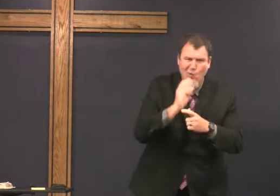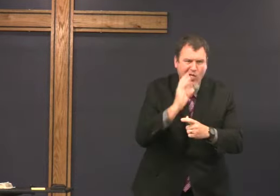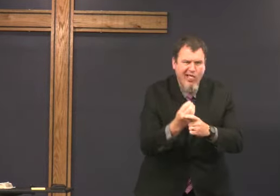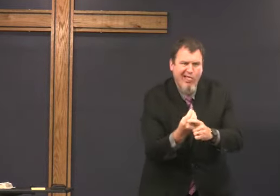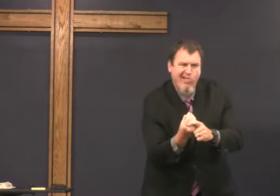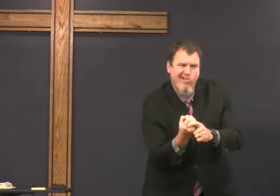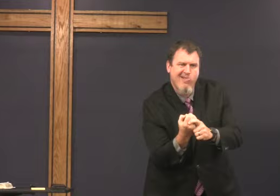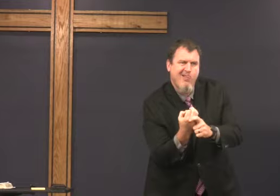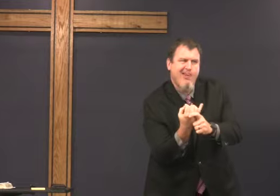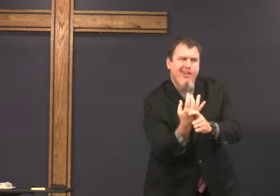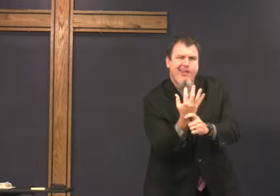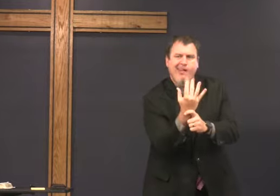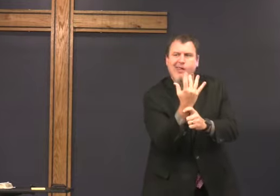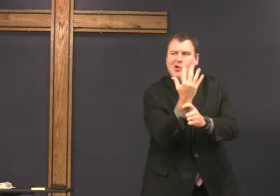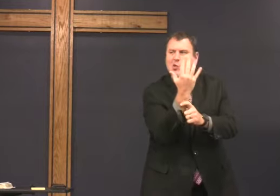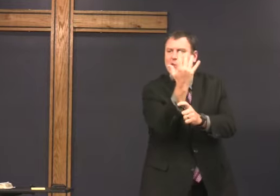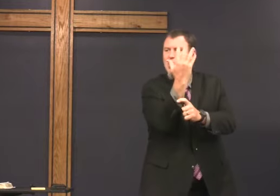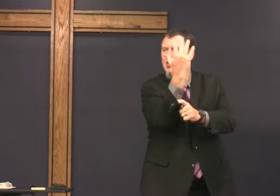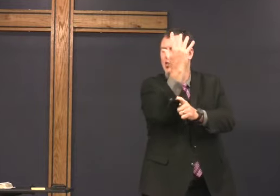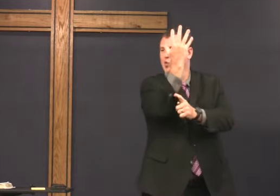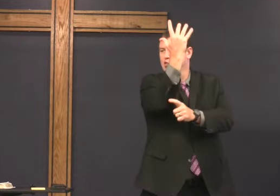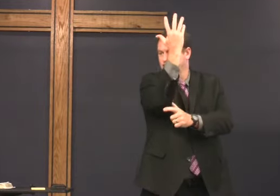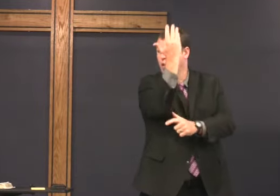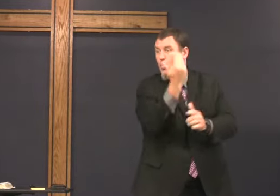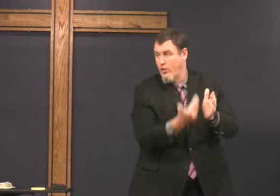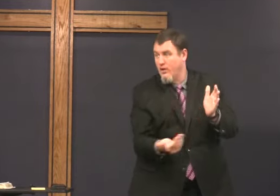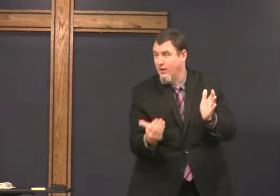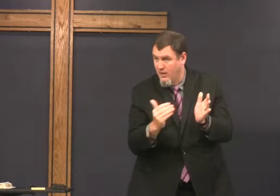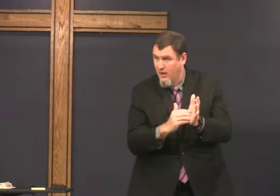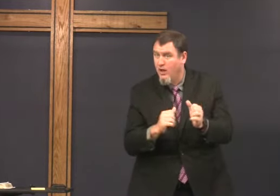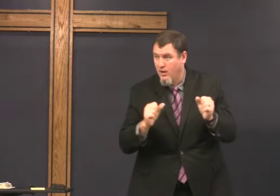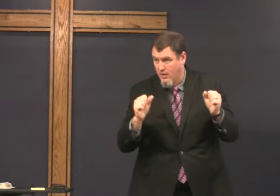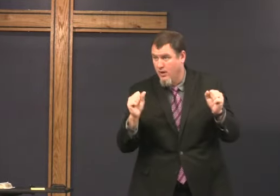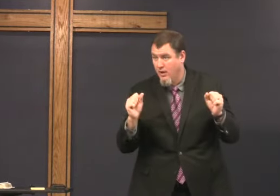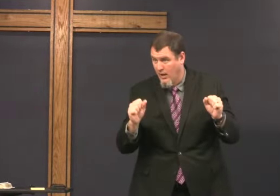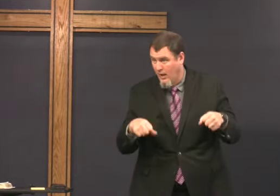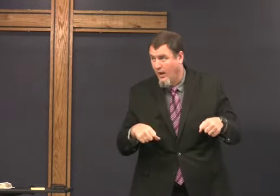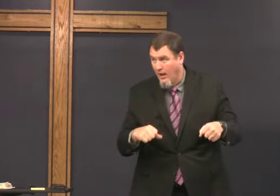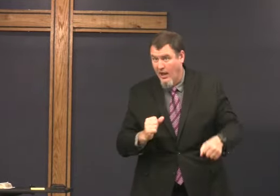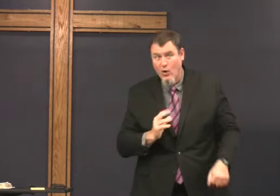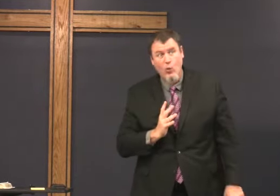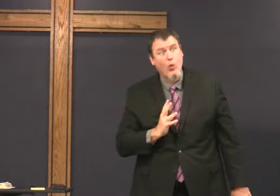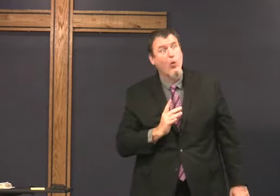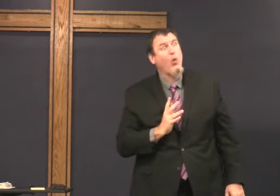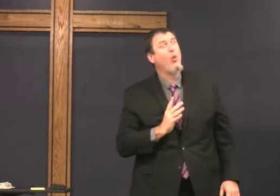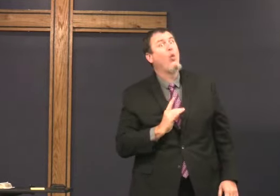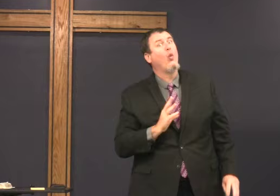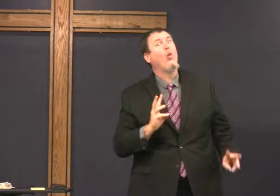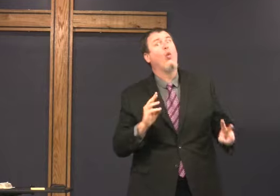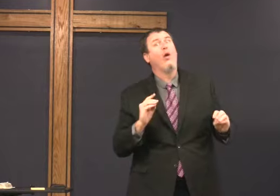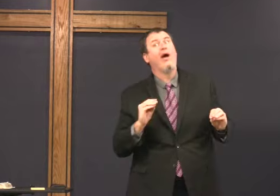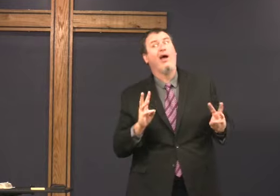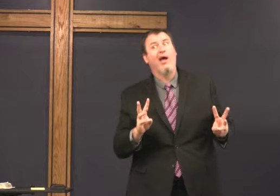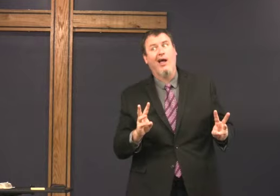It's when you're connecting things and putting it together, and it's growing together, and it's really cool.